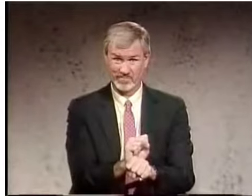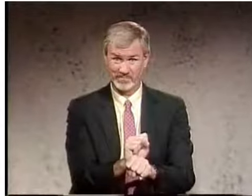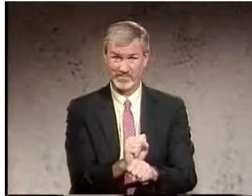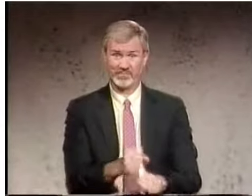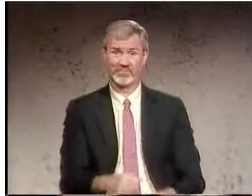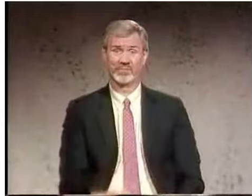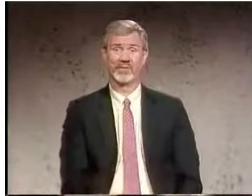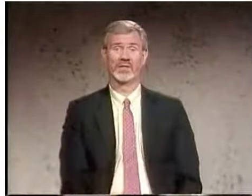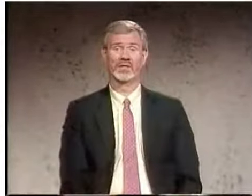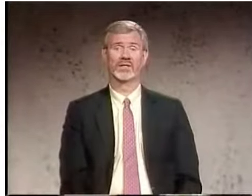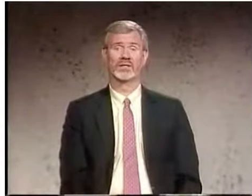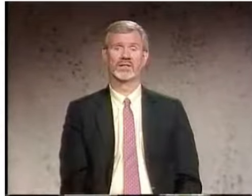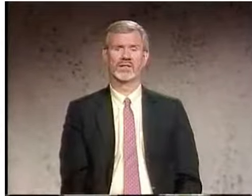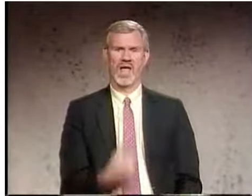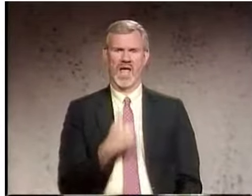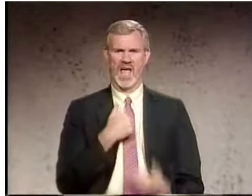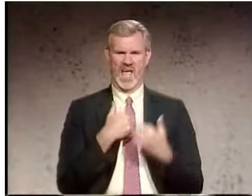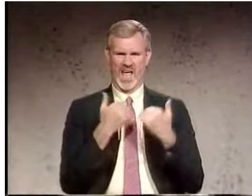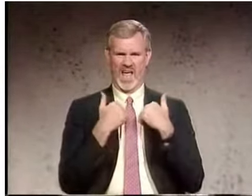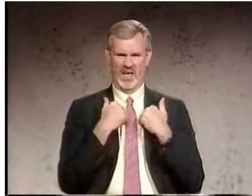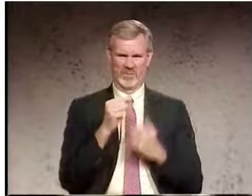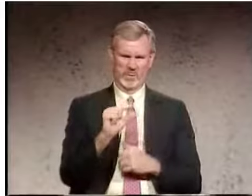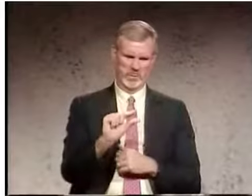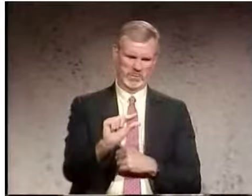I have a little bit of work left.